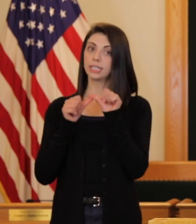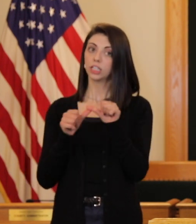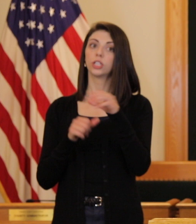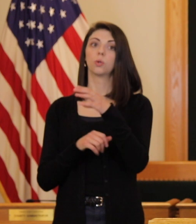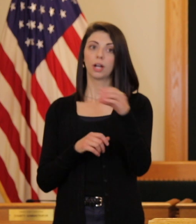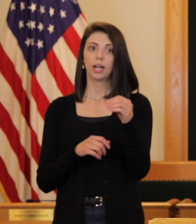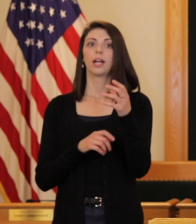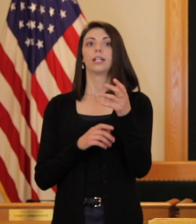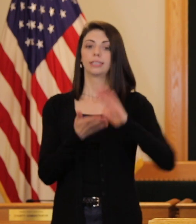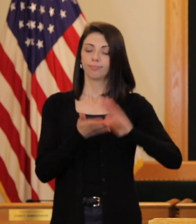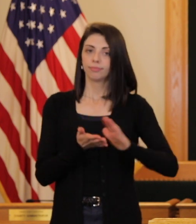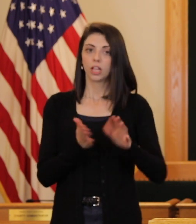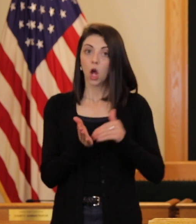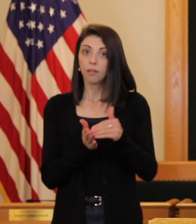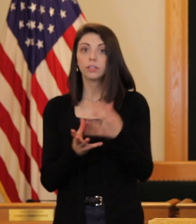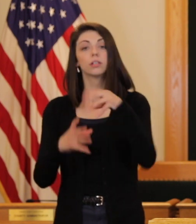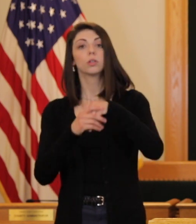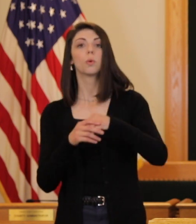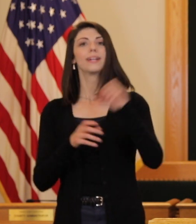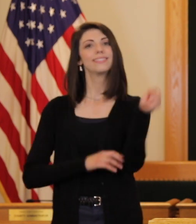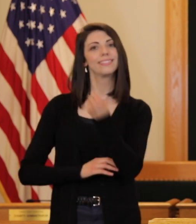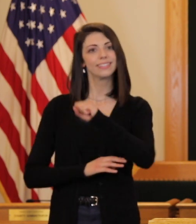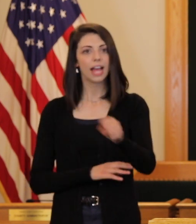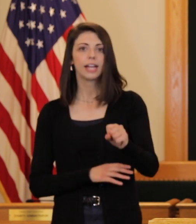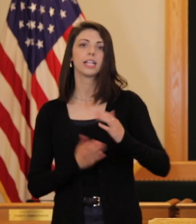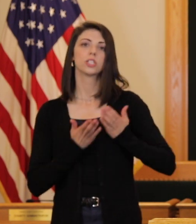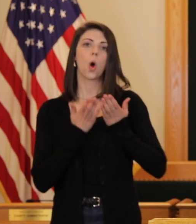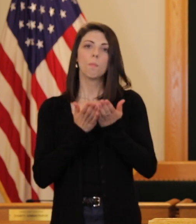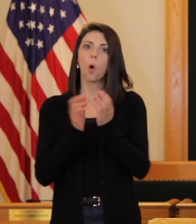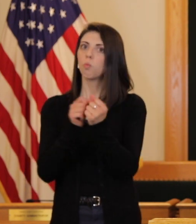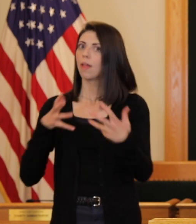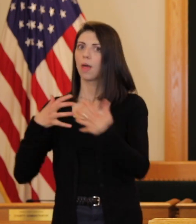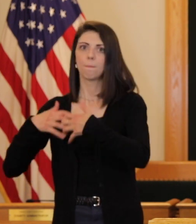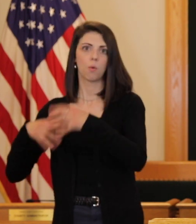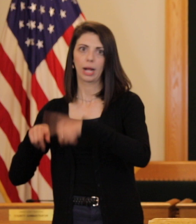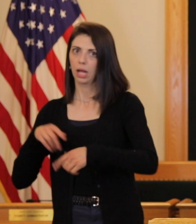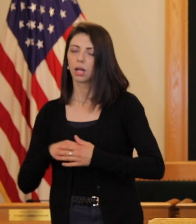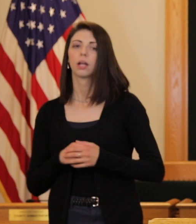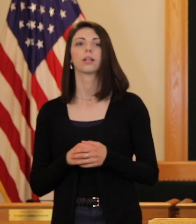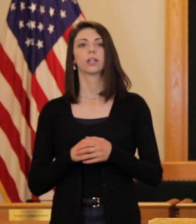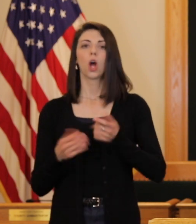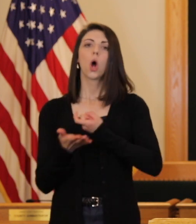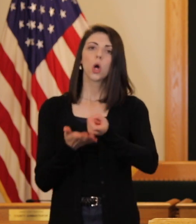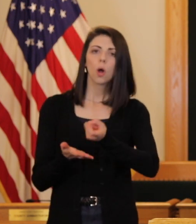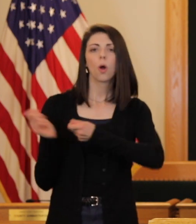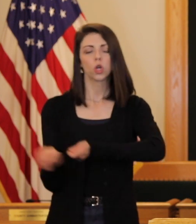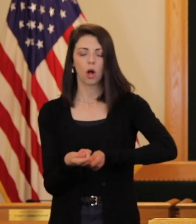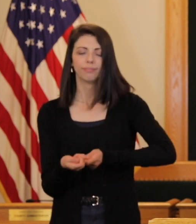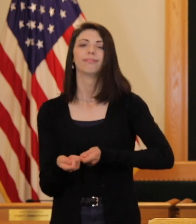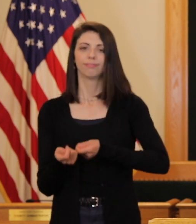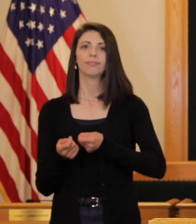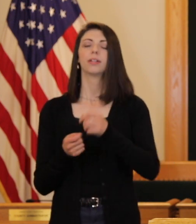tennis, non-motorized boat use and rentals, such as rowboats, kayaks, and canoes, and golf and driving ranges, except for mini